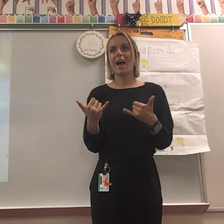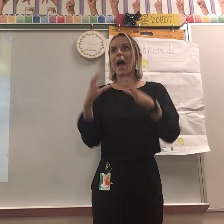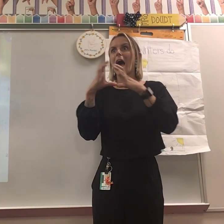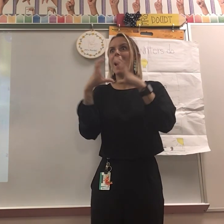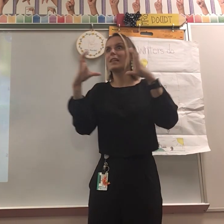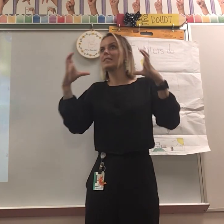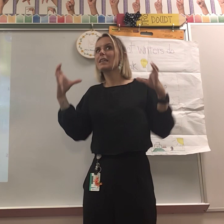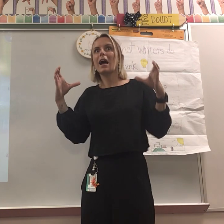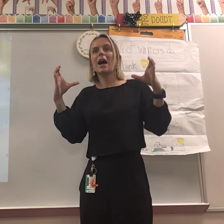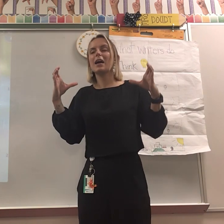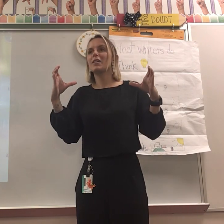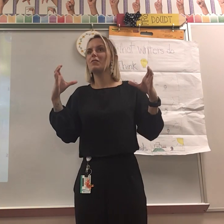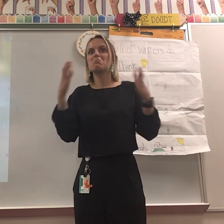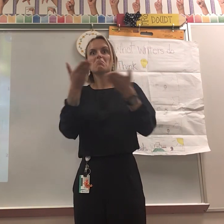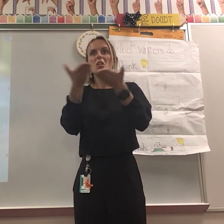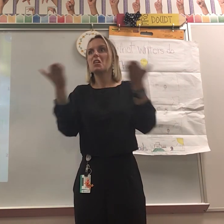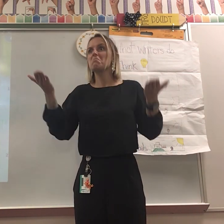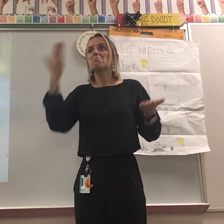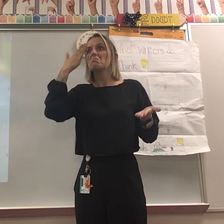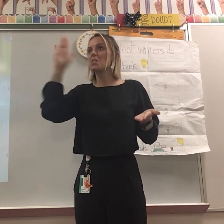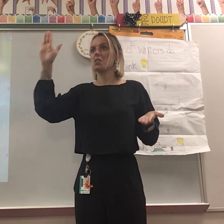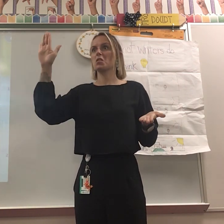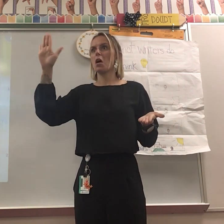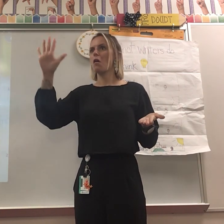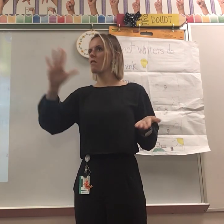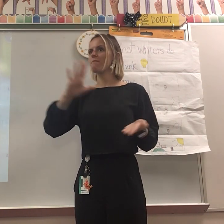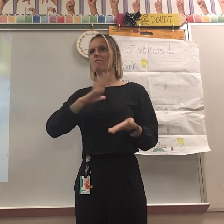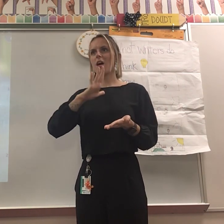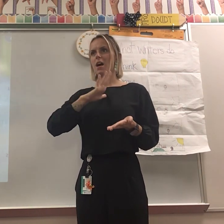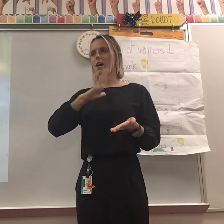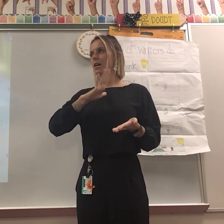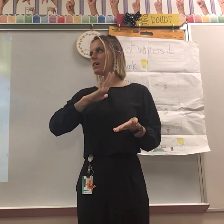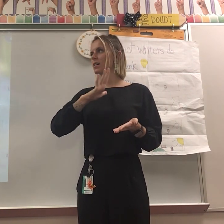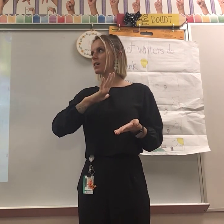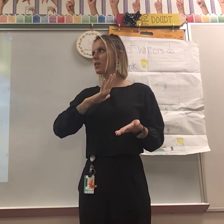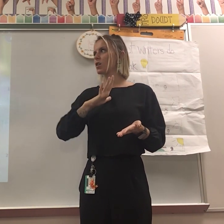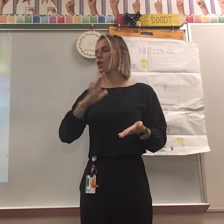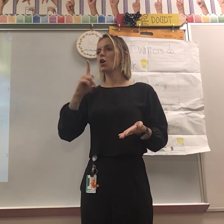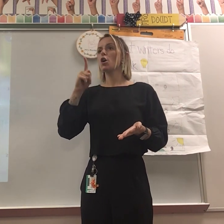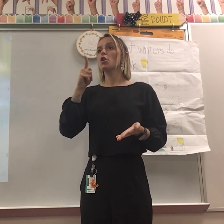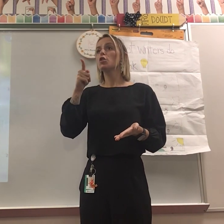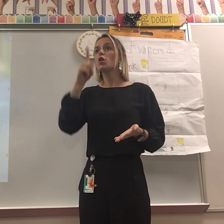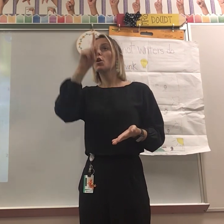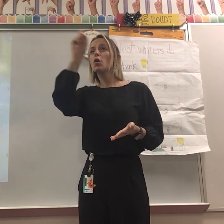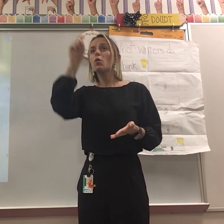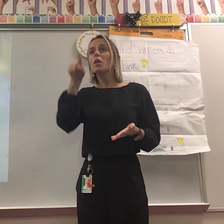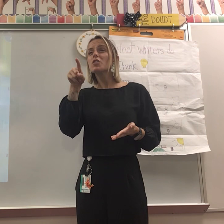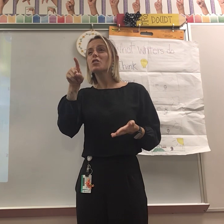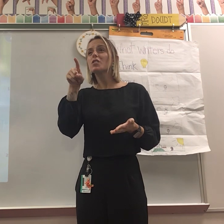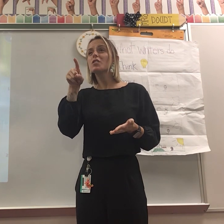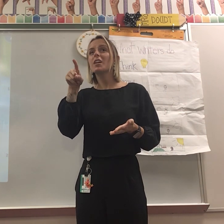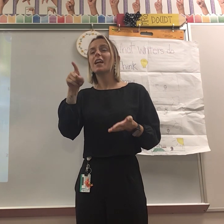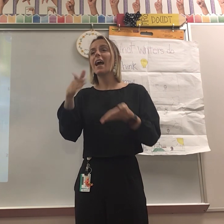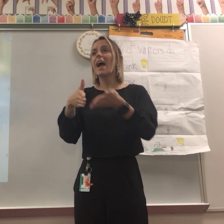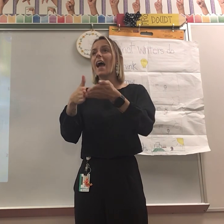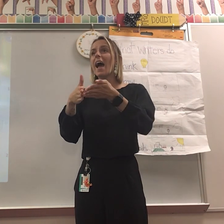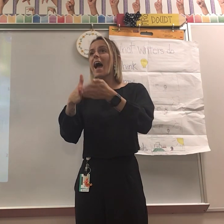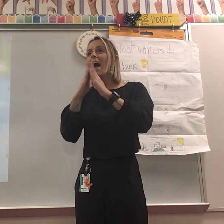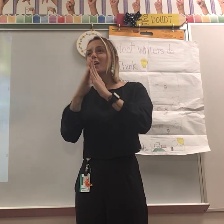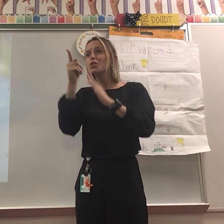what a quote was. And Miss was asking you for a quote. Your questions are gonna ask you all the time for a quote. And we didn't even, nope, we're not